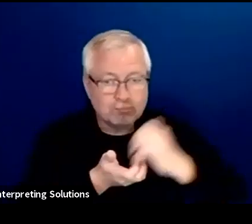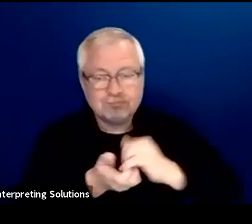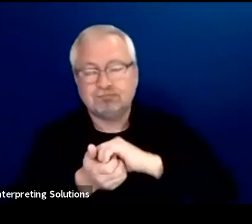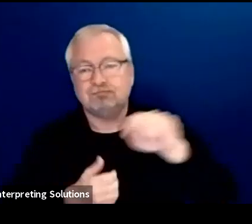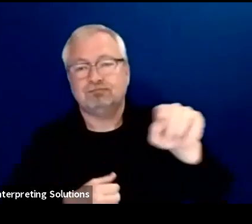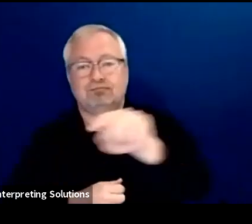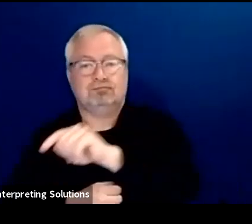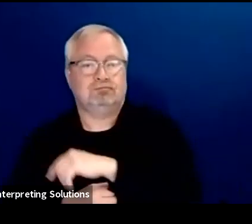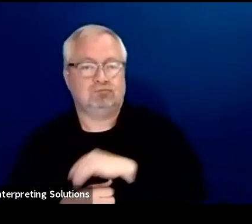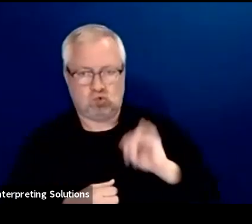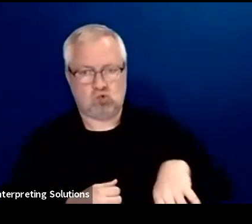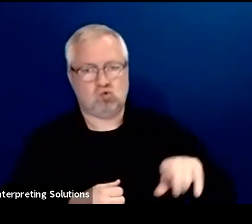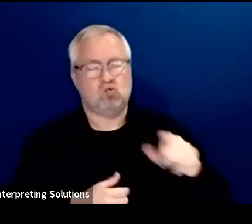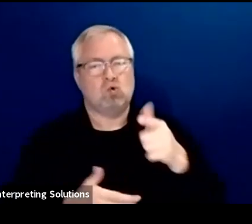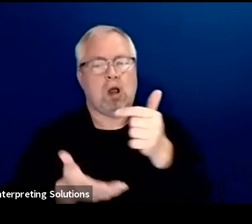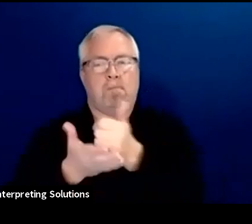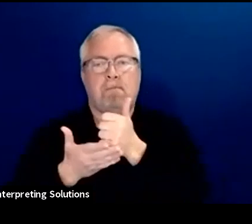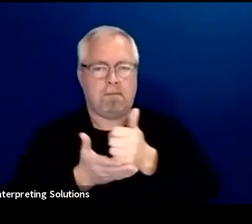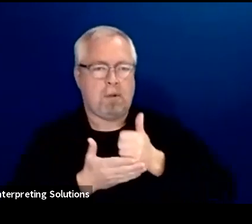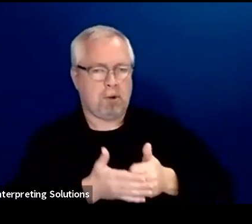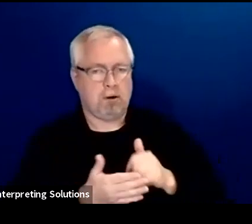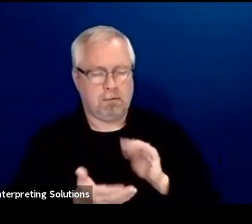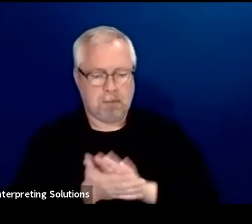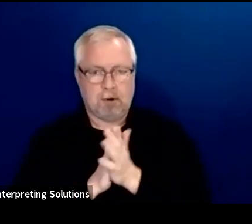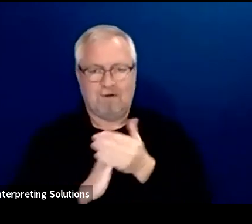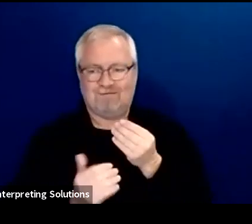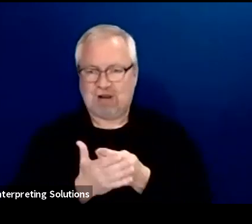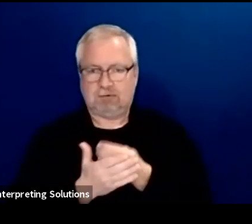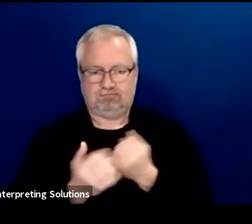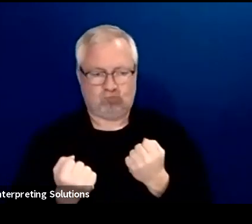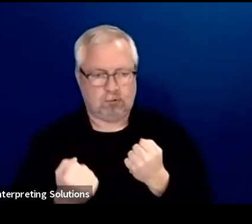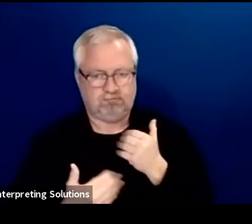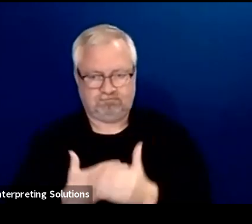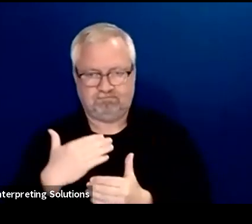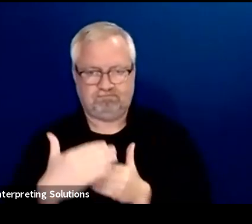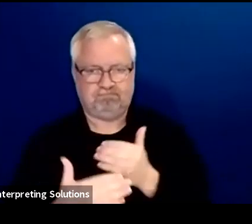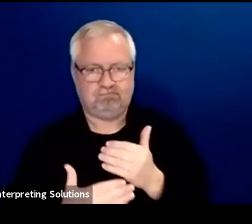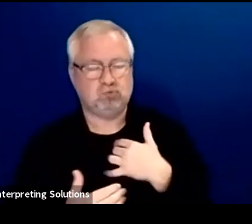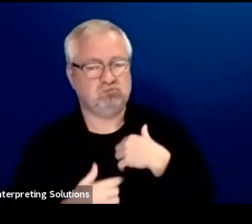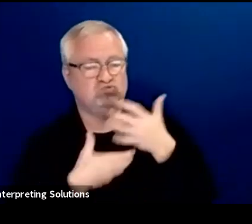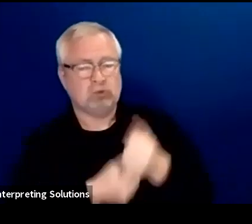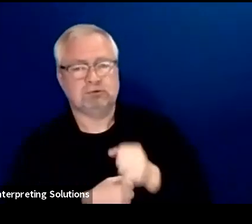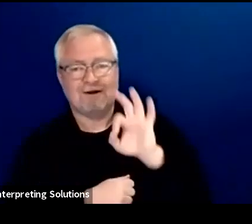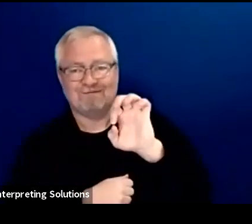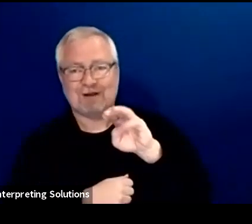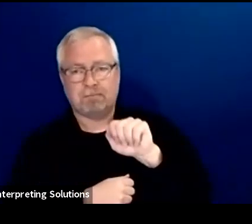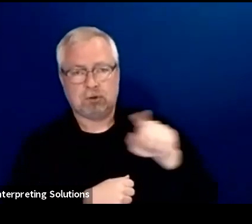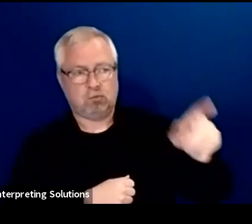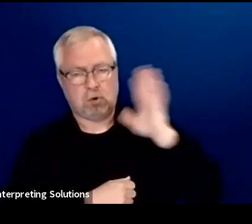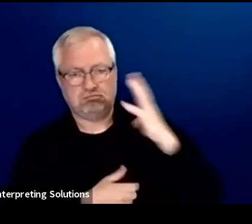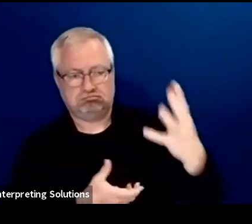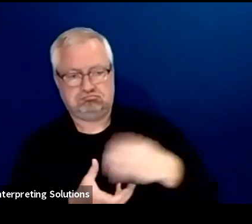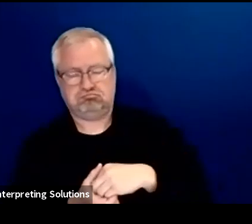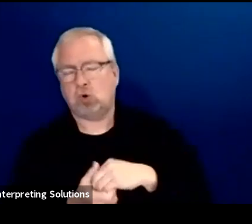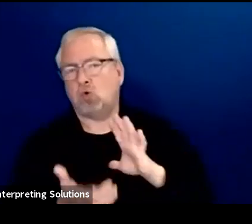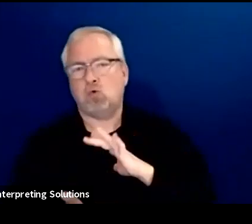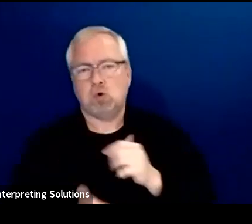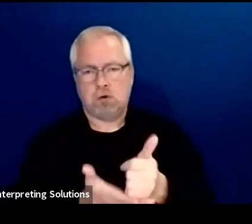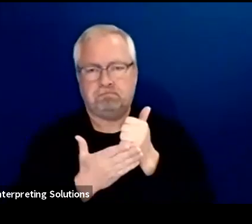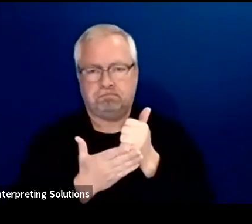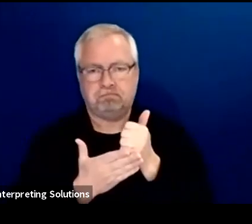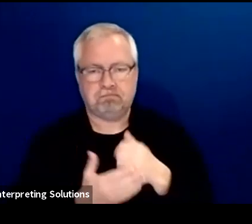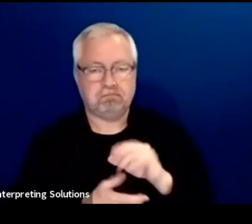financially strong after an incident. So I'm confident they'll be there for us again. To this point, they've committed to providing 75% reimbursement